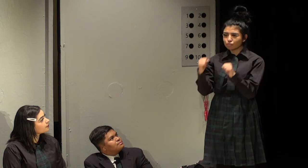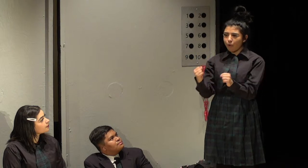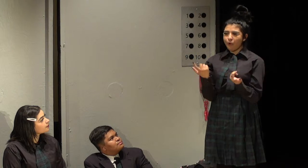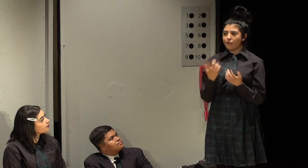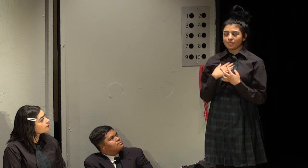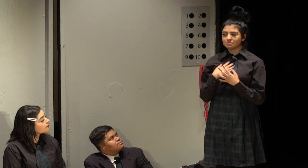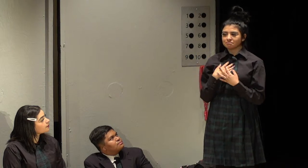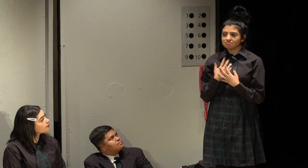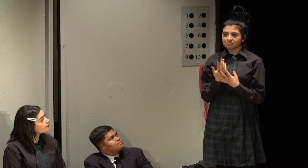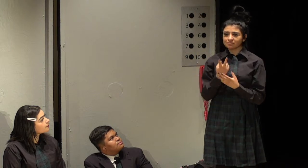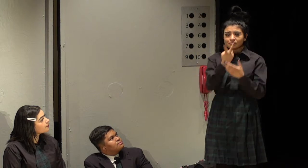My mom's just so strong.